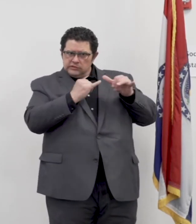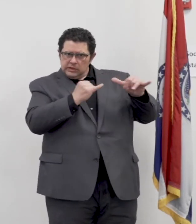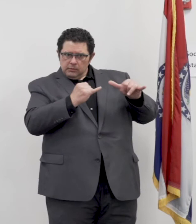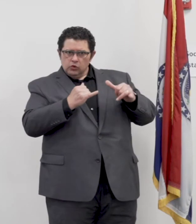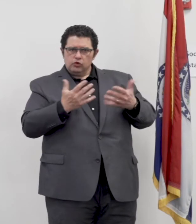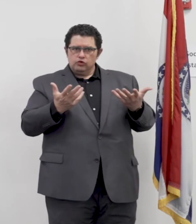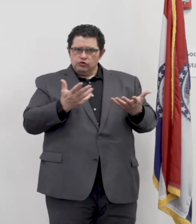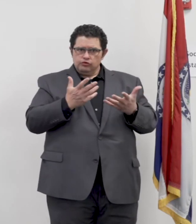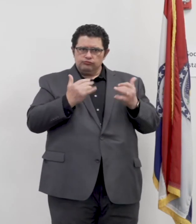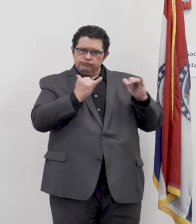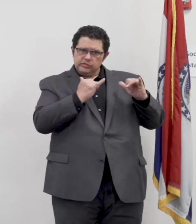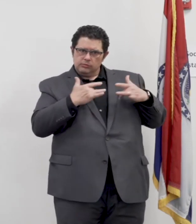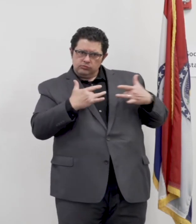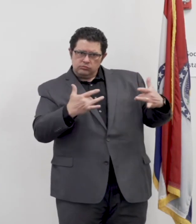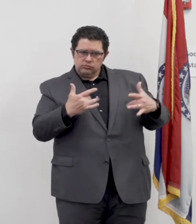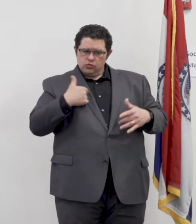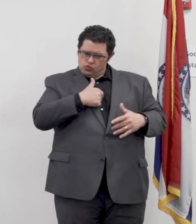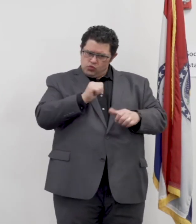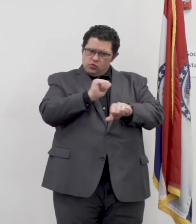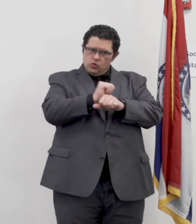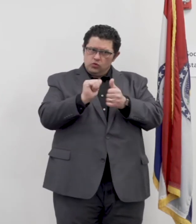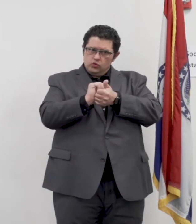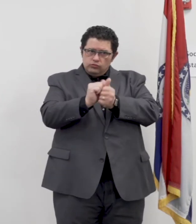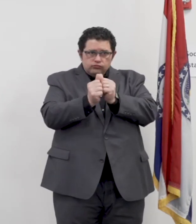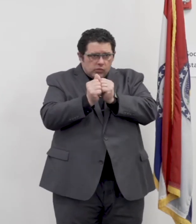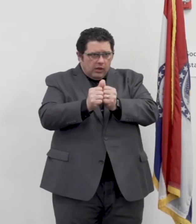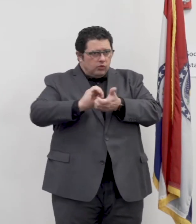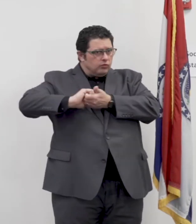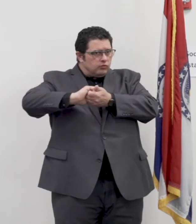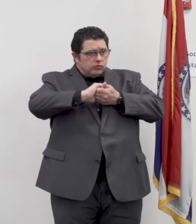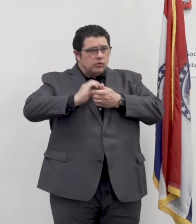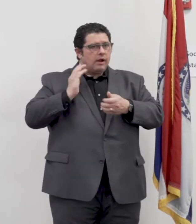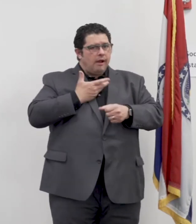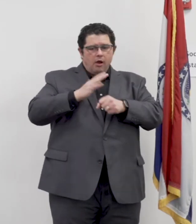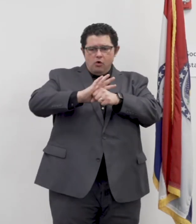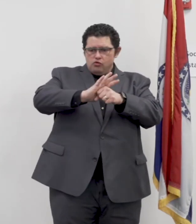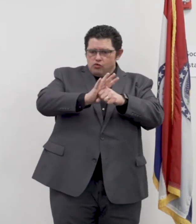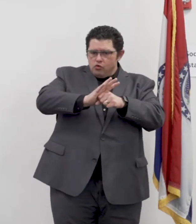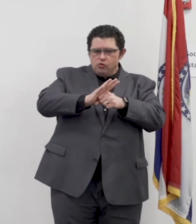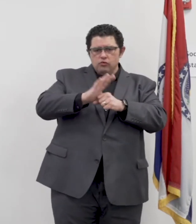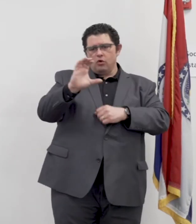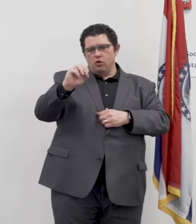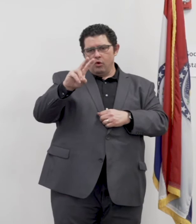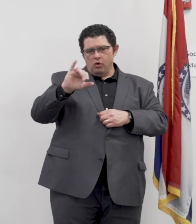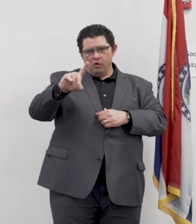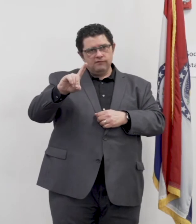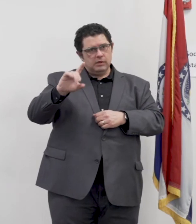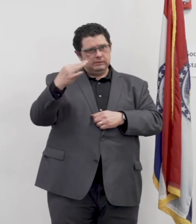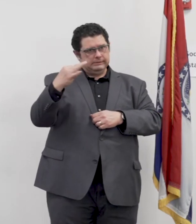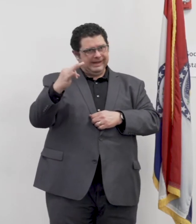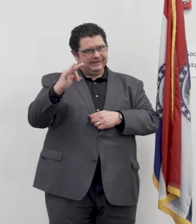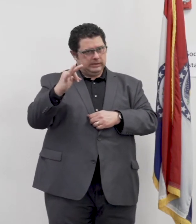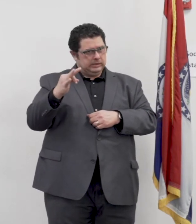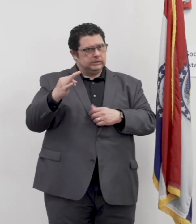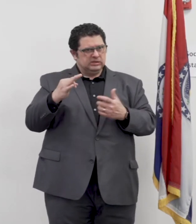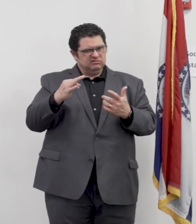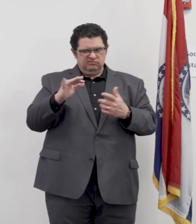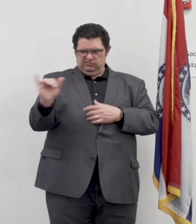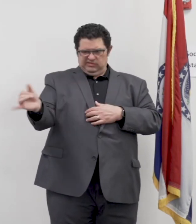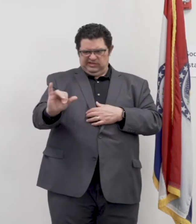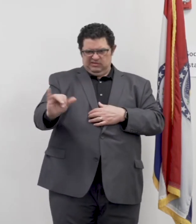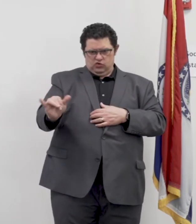working together as we have been. Our COVID-19 impact is very similar. St. Louis County is